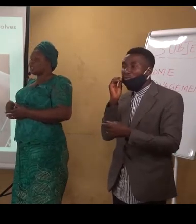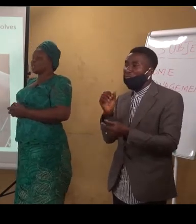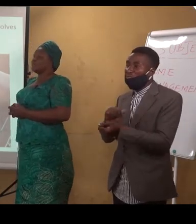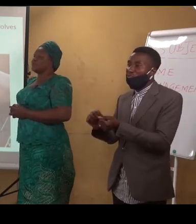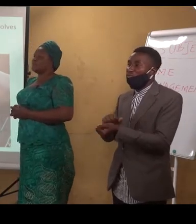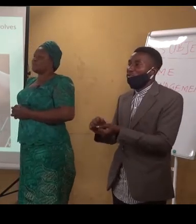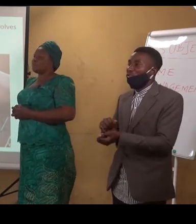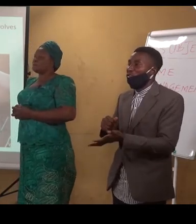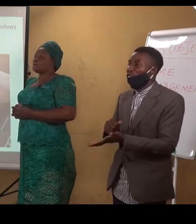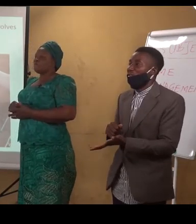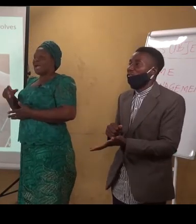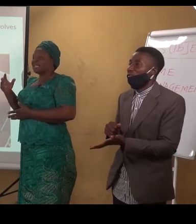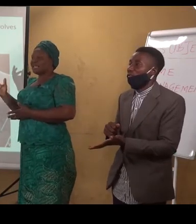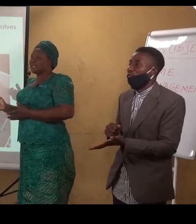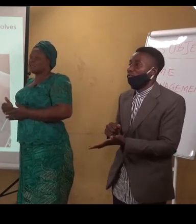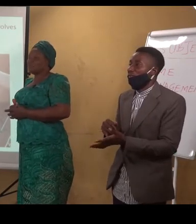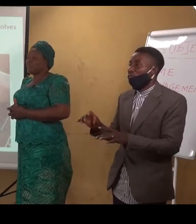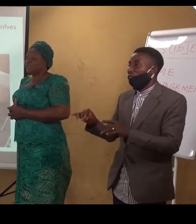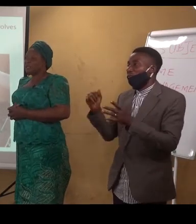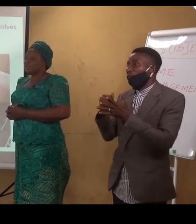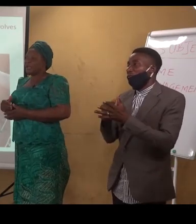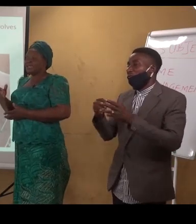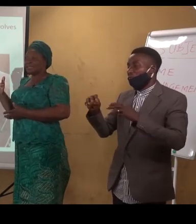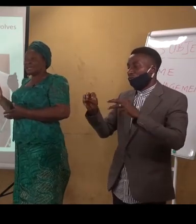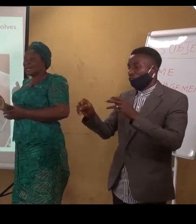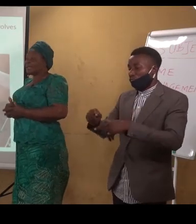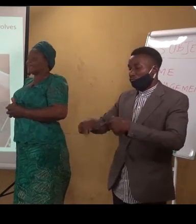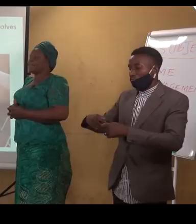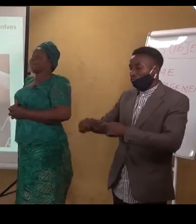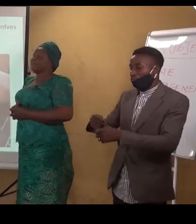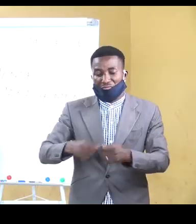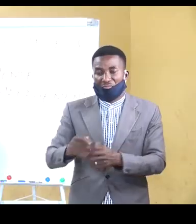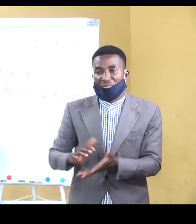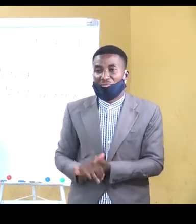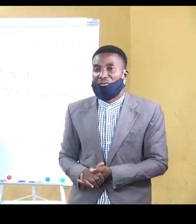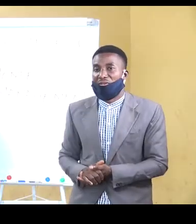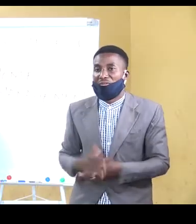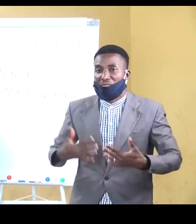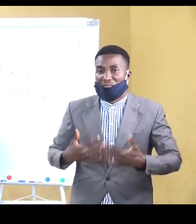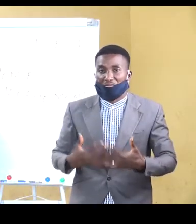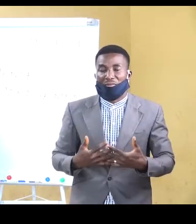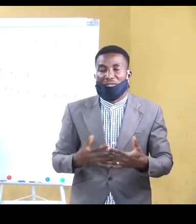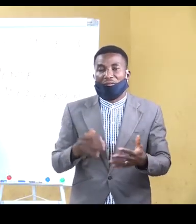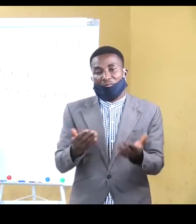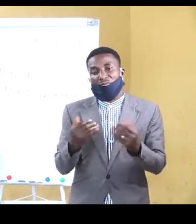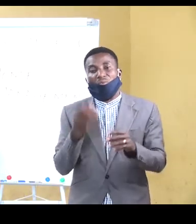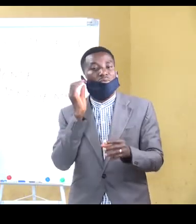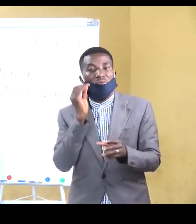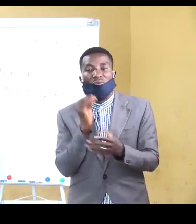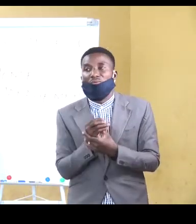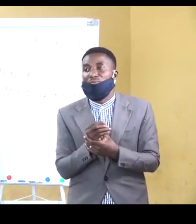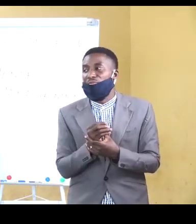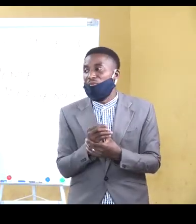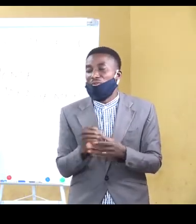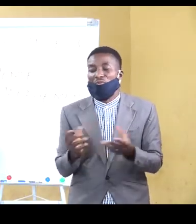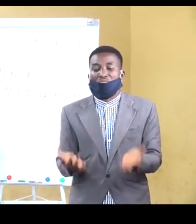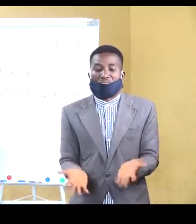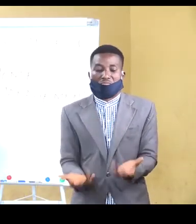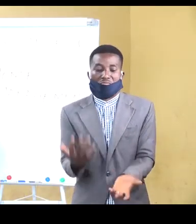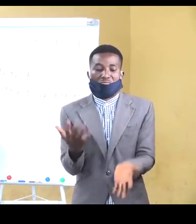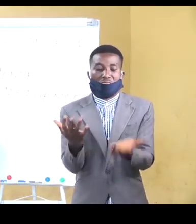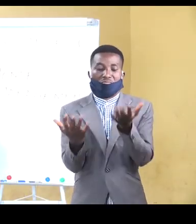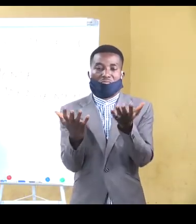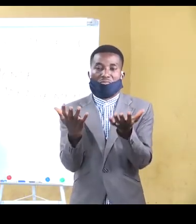I wash it, I take it to the mill where it is grinded, it is brought home, I'll boil